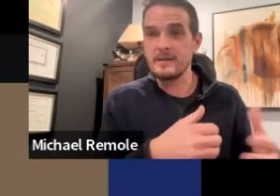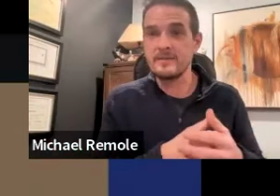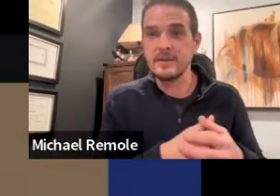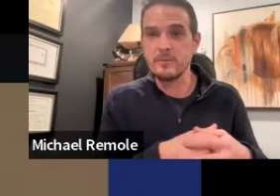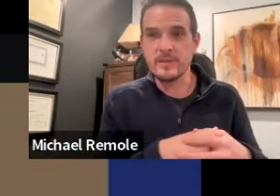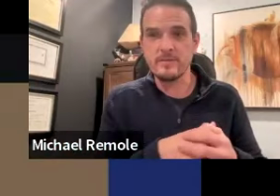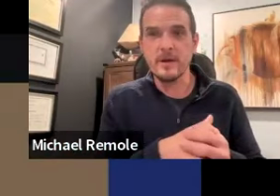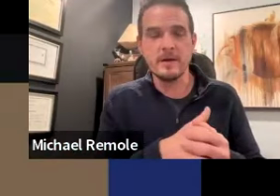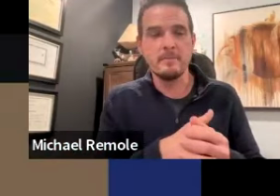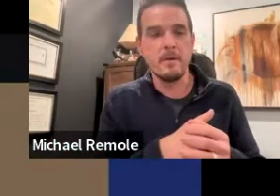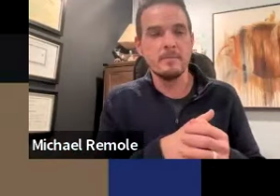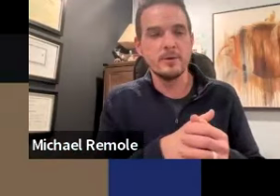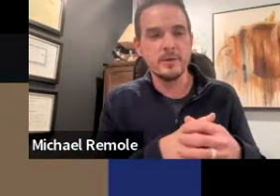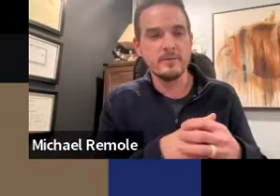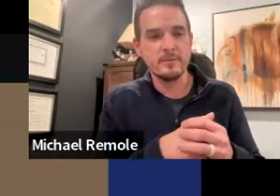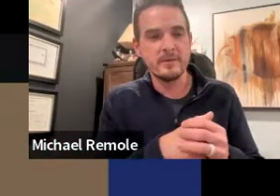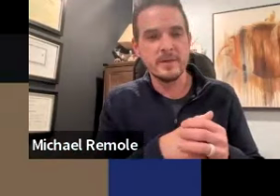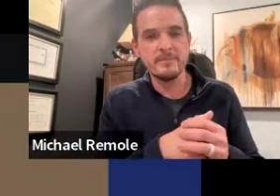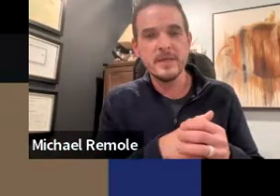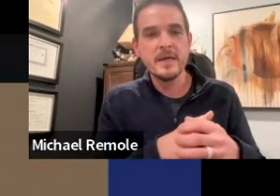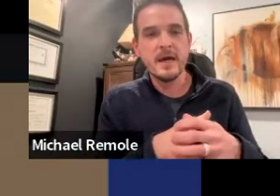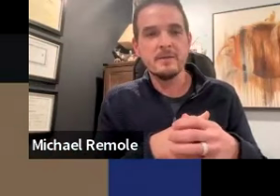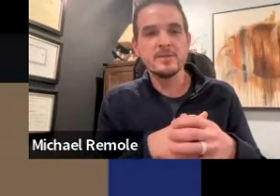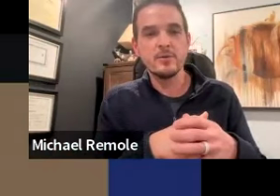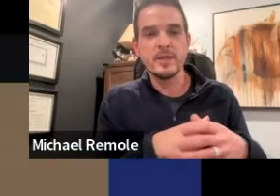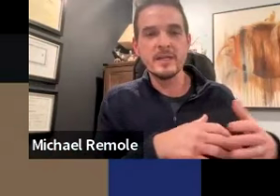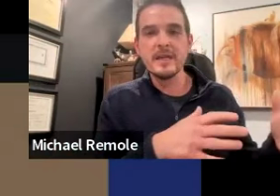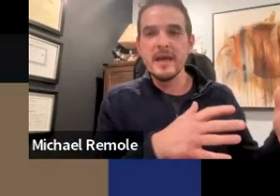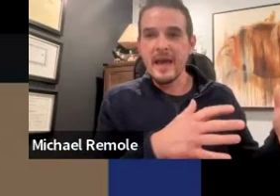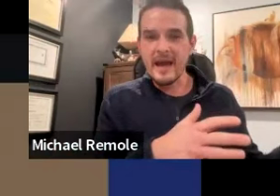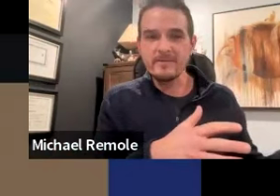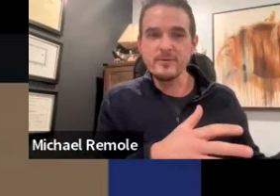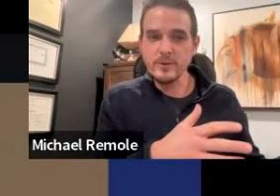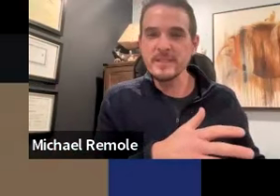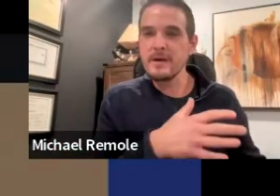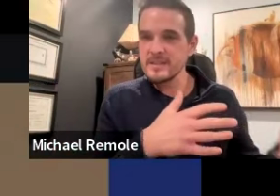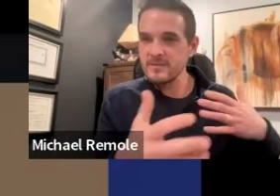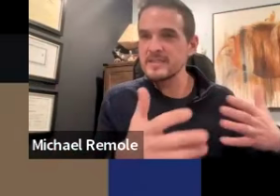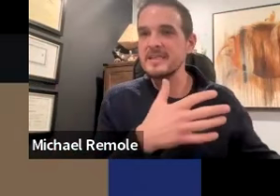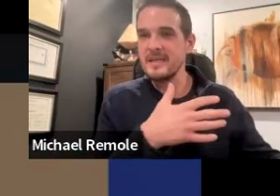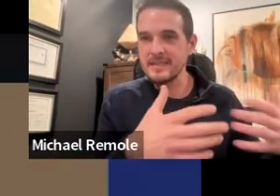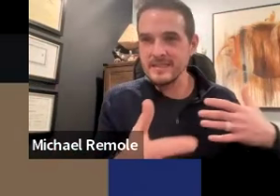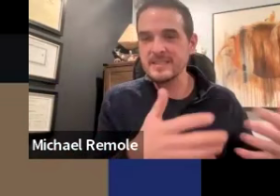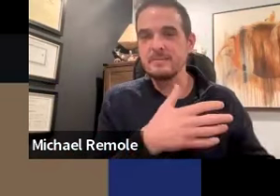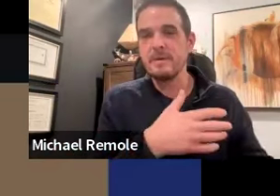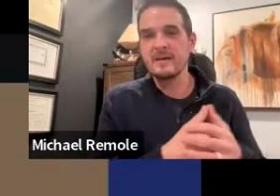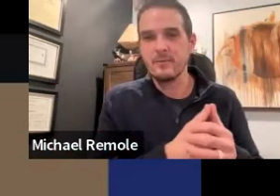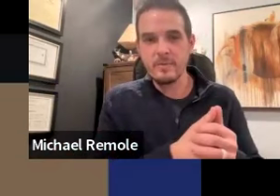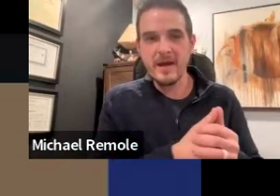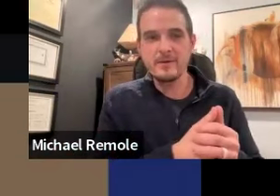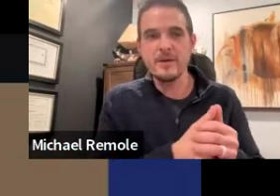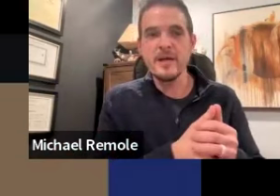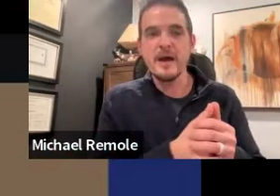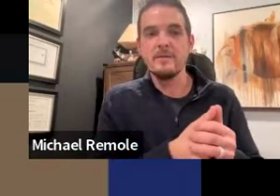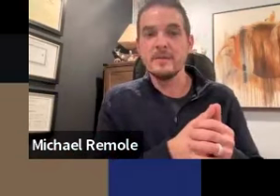back living with a mom who delivered a baby. So then, after 14 months of this inconsistent back and